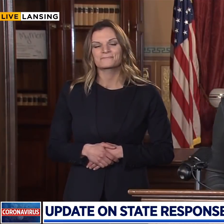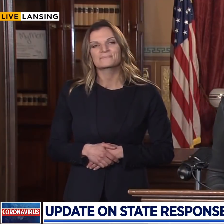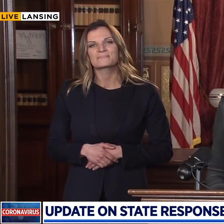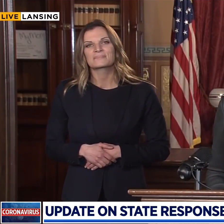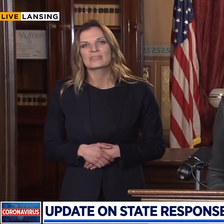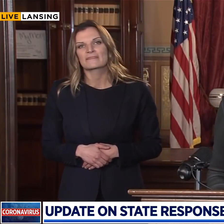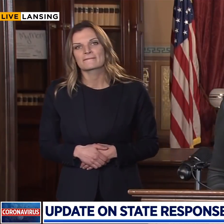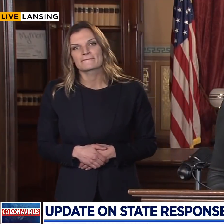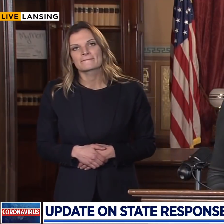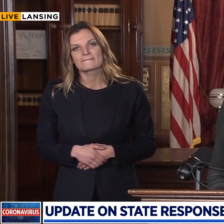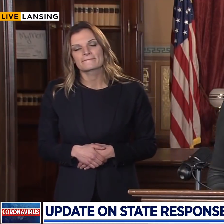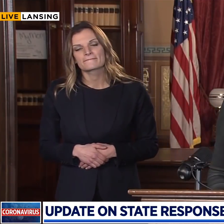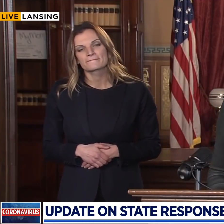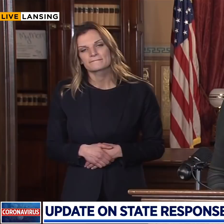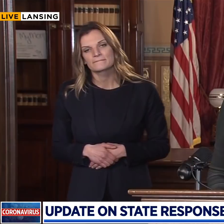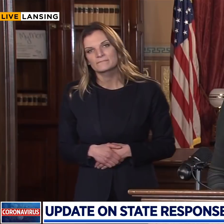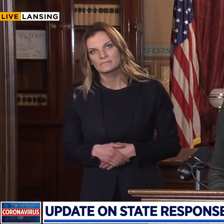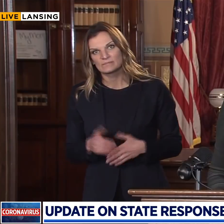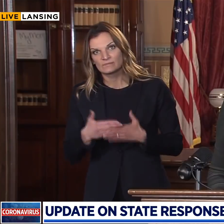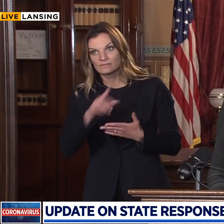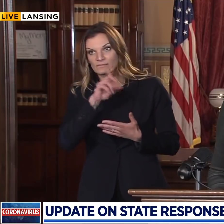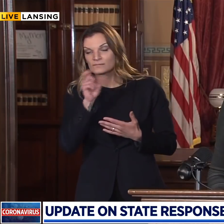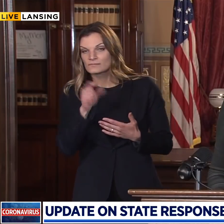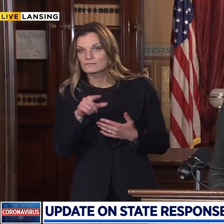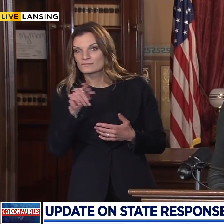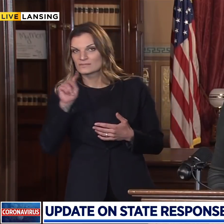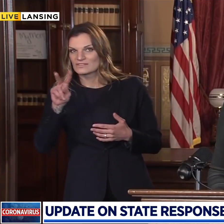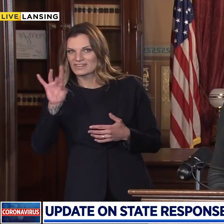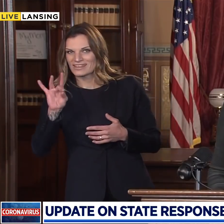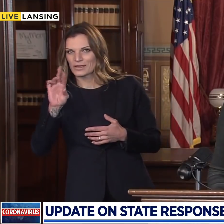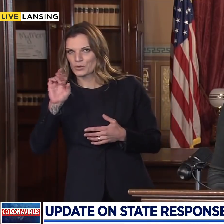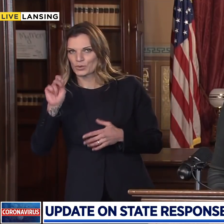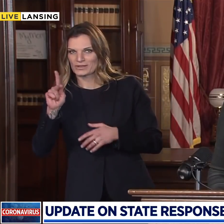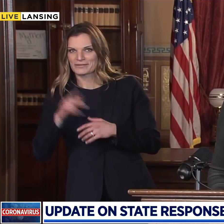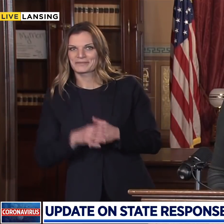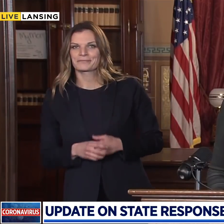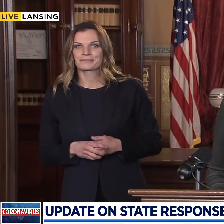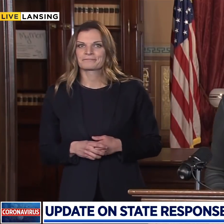at this point, Governor, the next question will come from Rick Alvin with TV8.